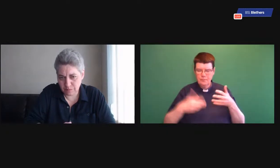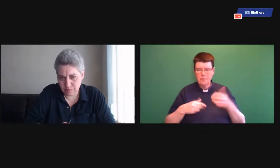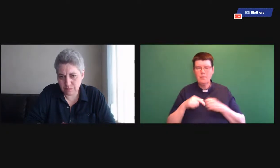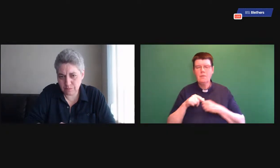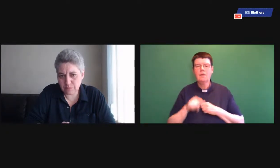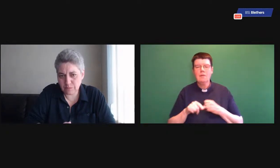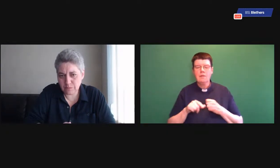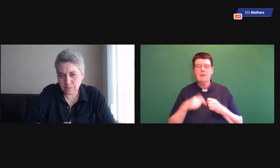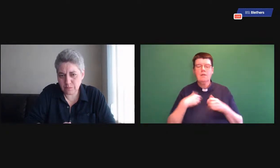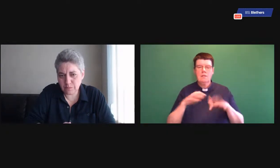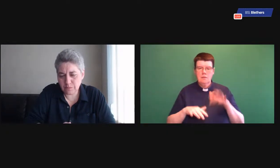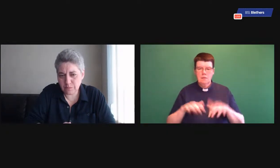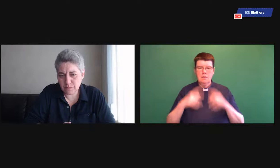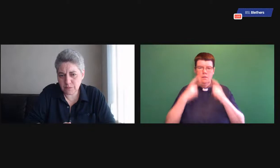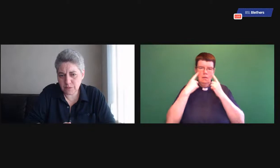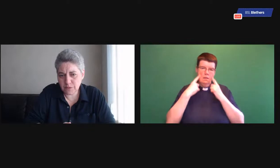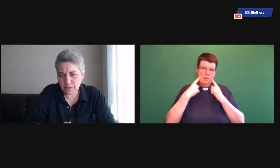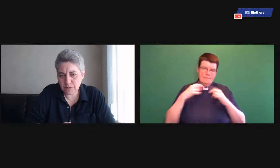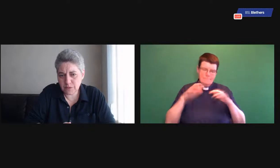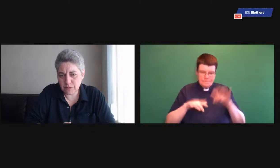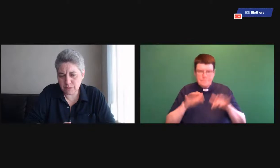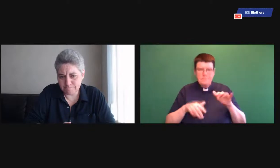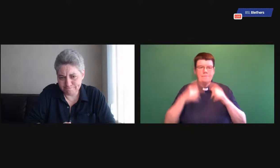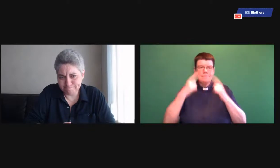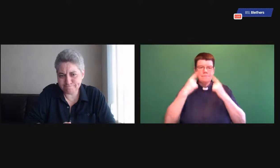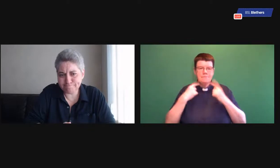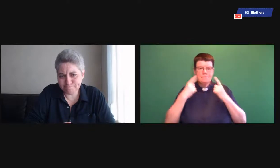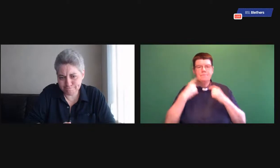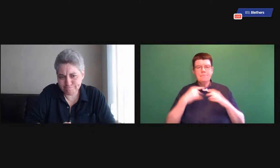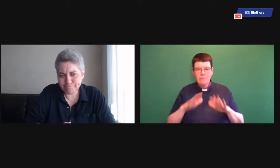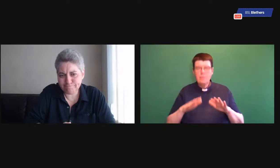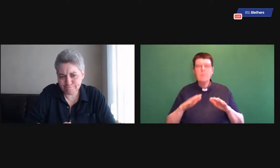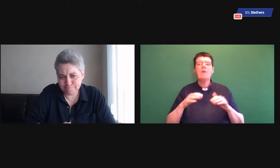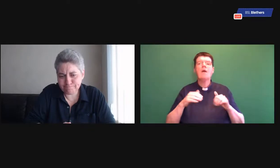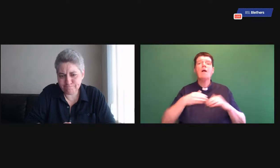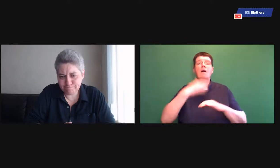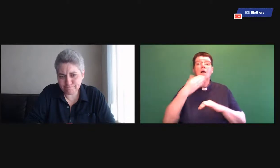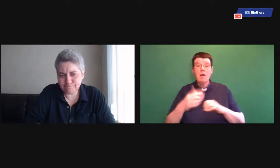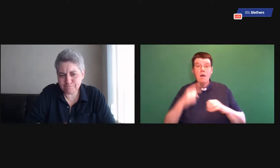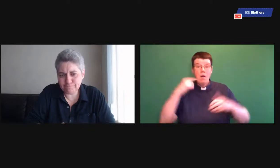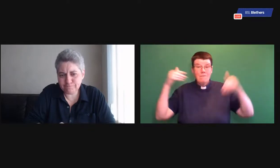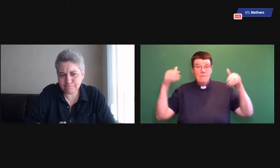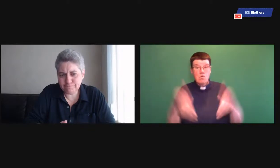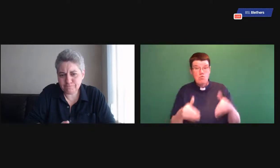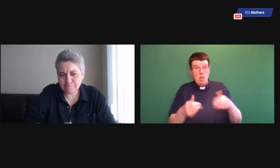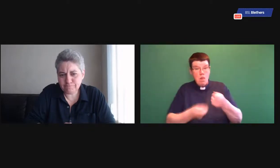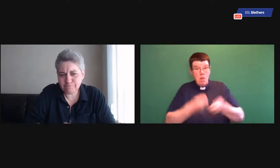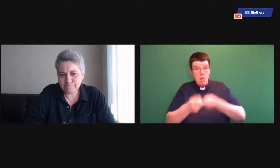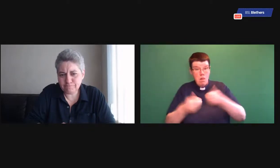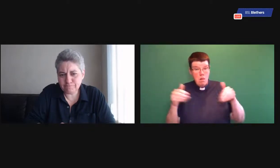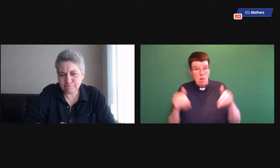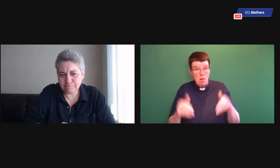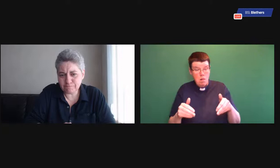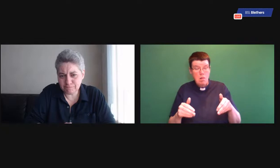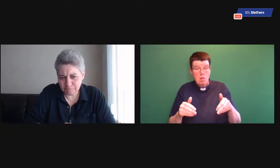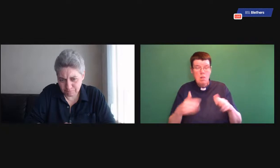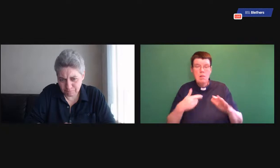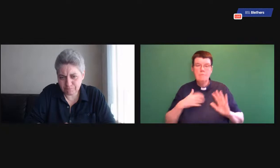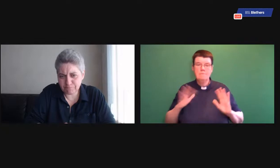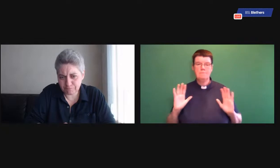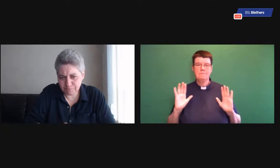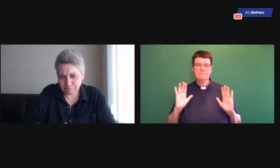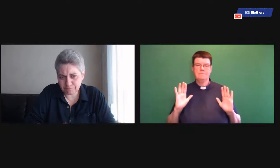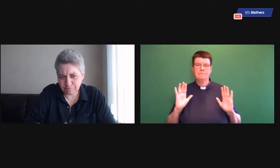the interpreters to make sure that they're totally understanding what's going on. And I use that time when I'm writing the sermon to